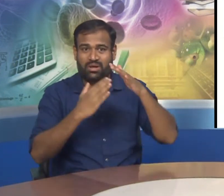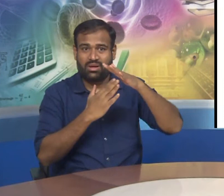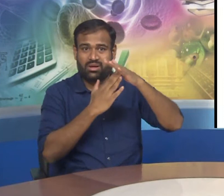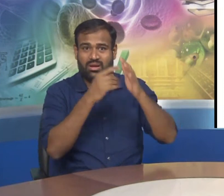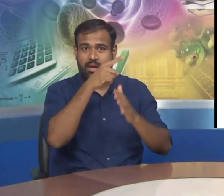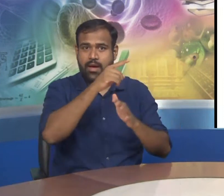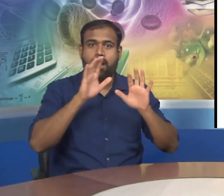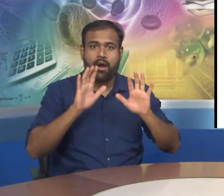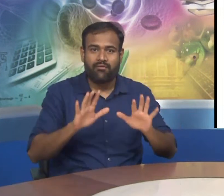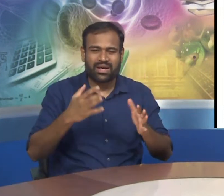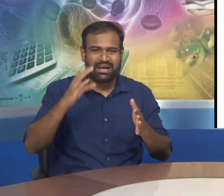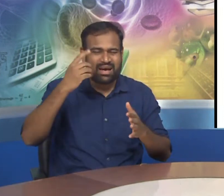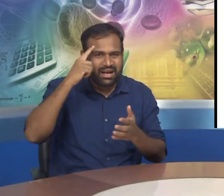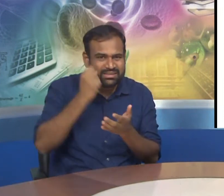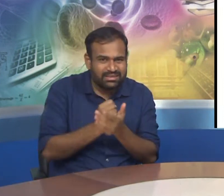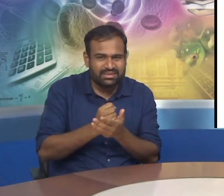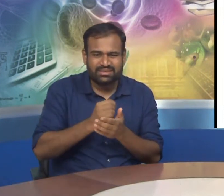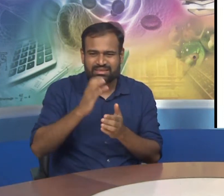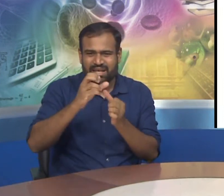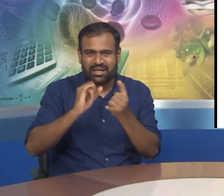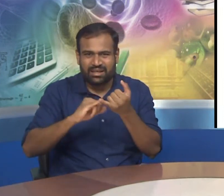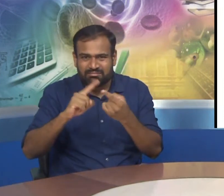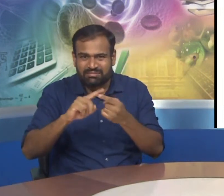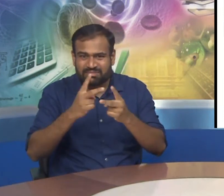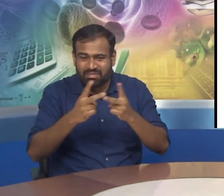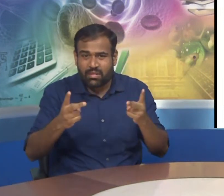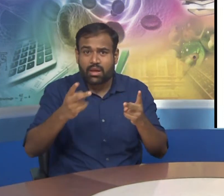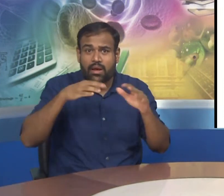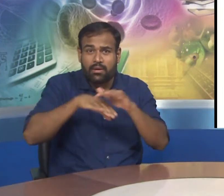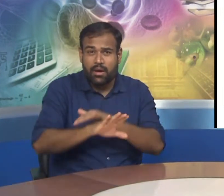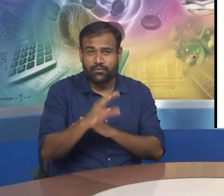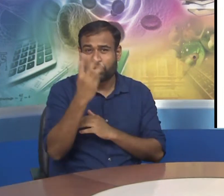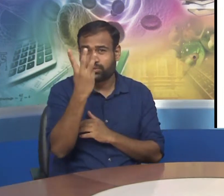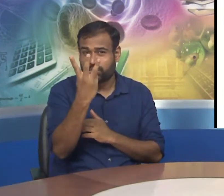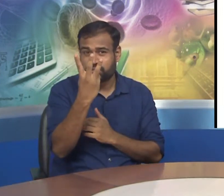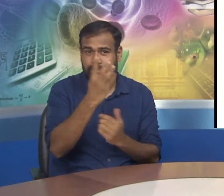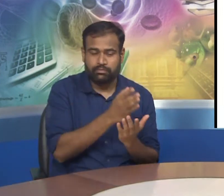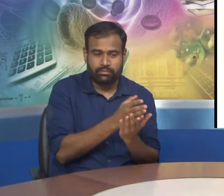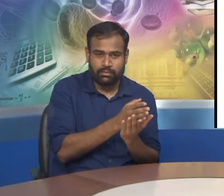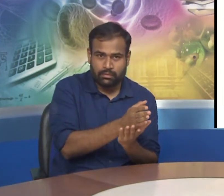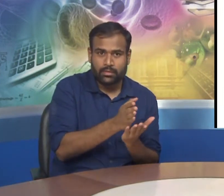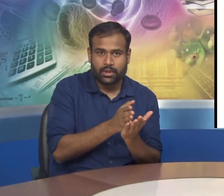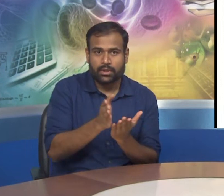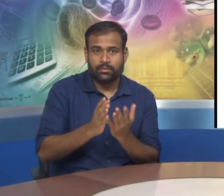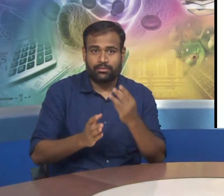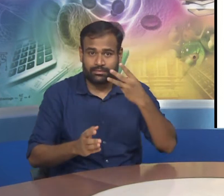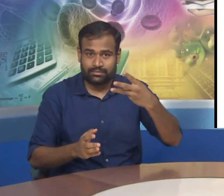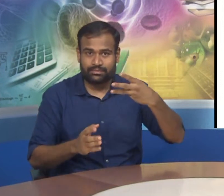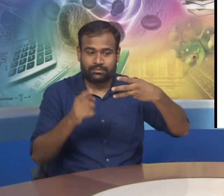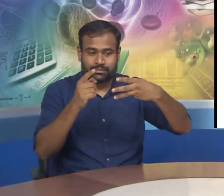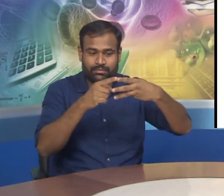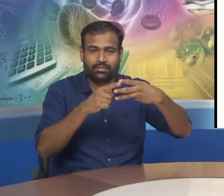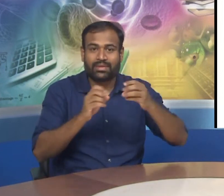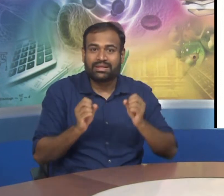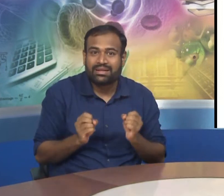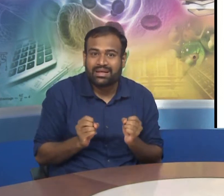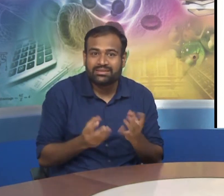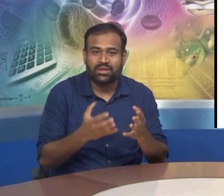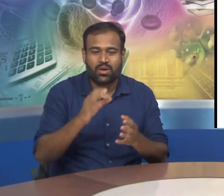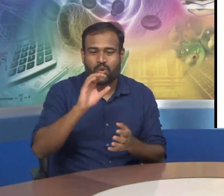The Supreme Court has three types of jurisdictions, namely original, appellate,